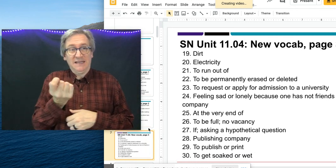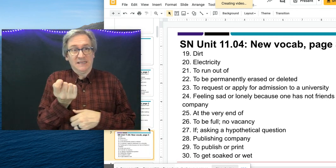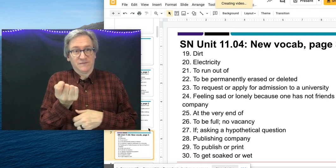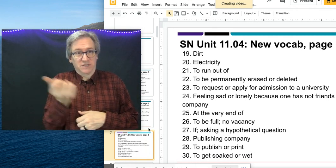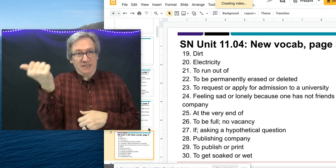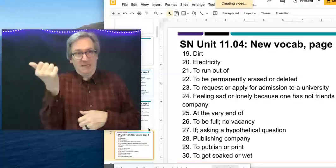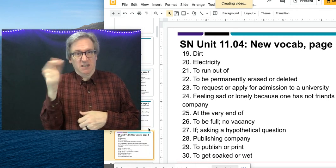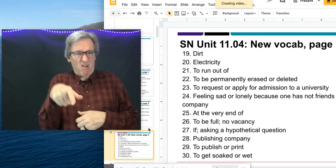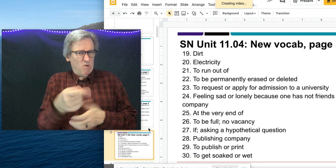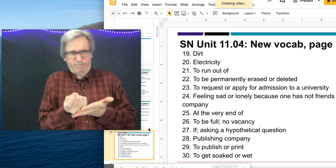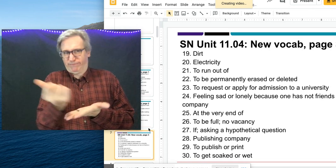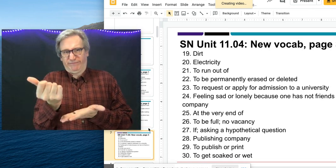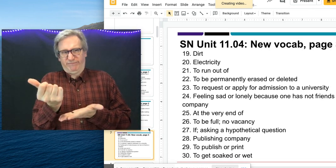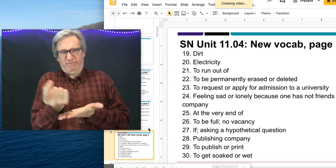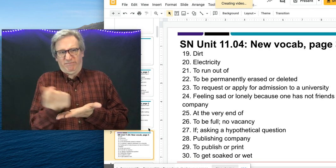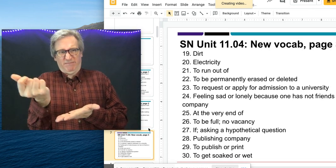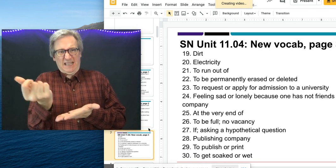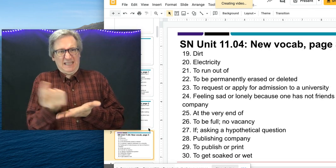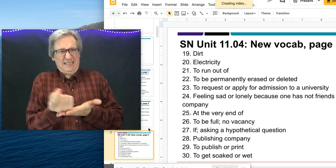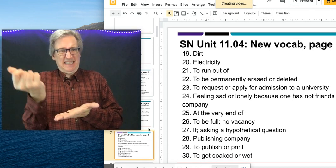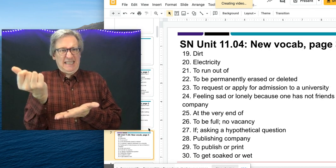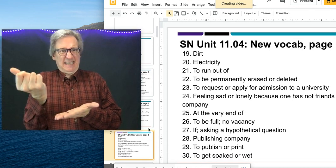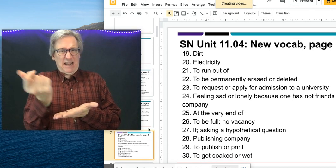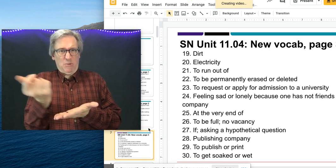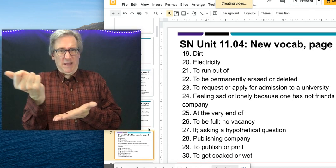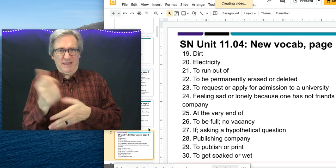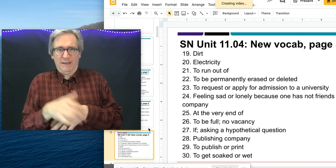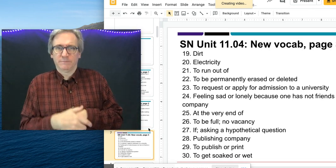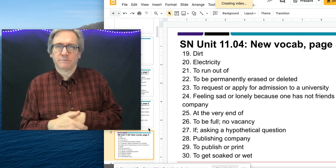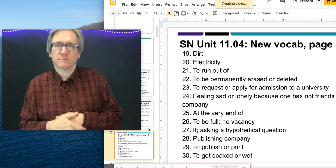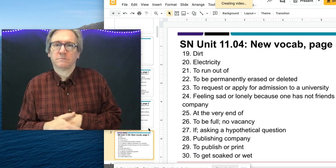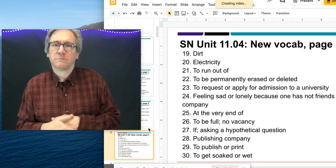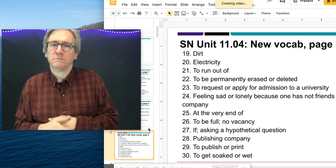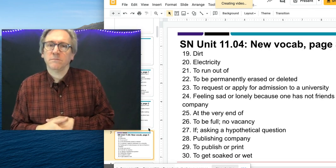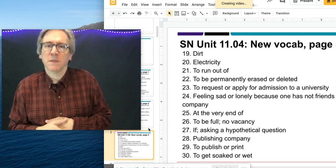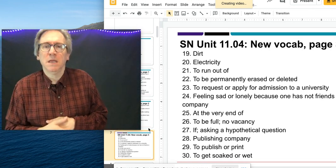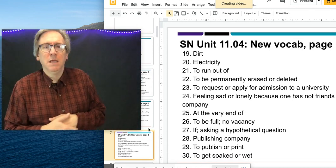I've seen this for deleted. Like delete that, omit that.